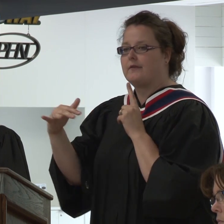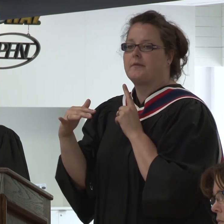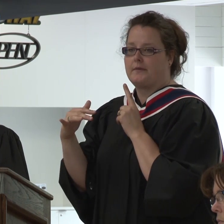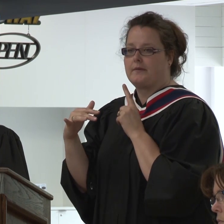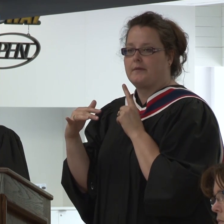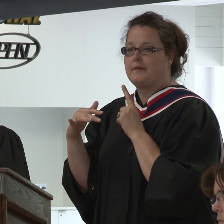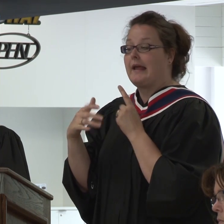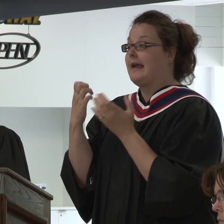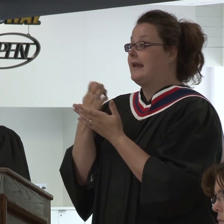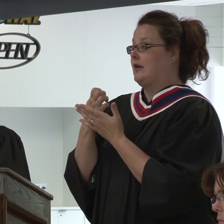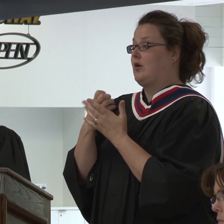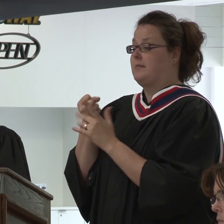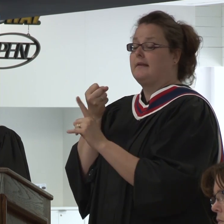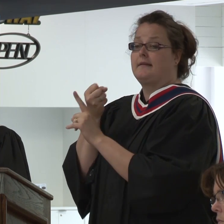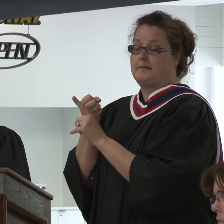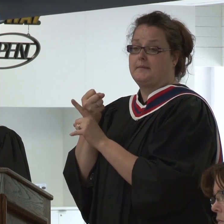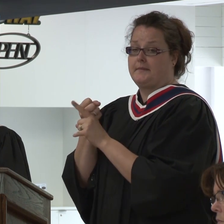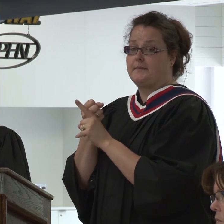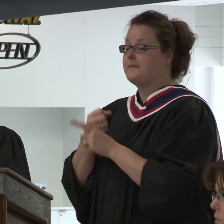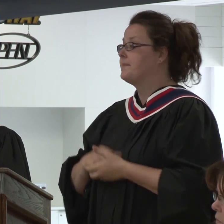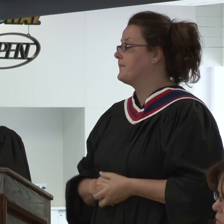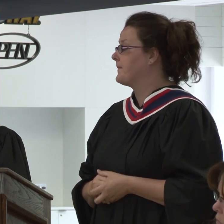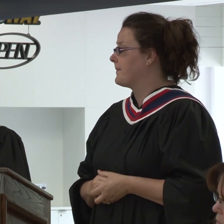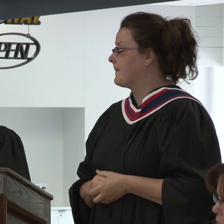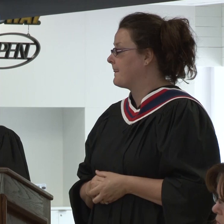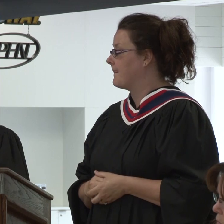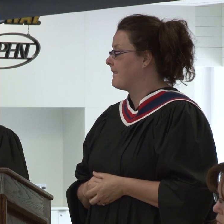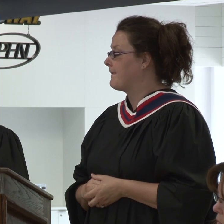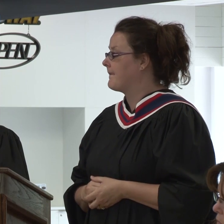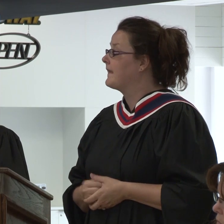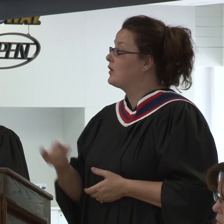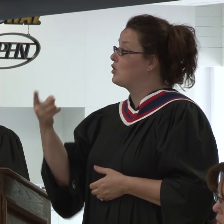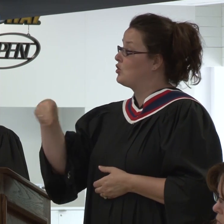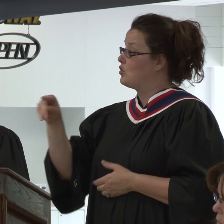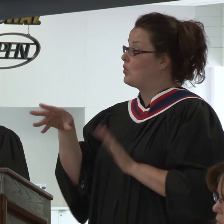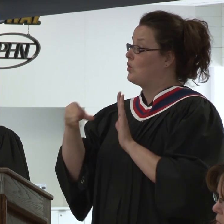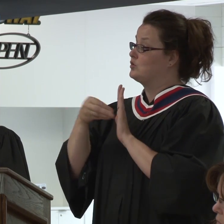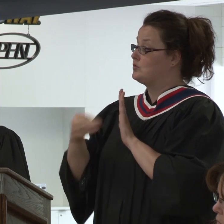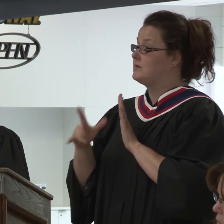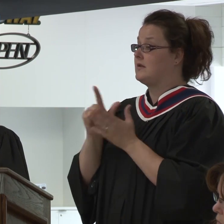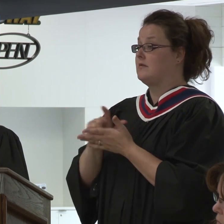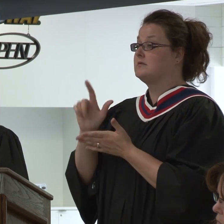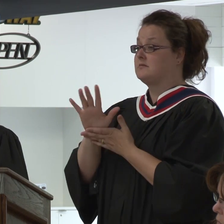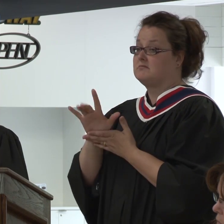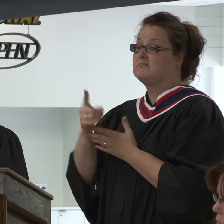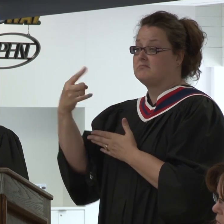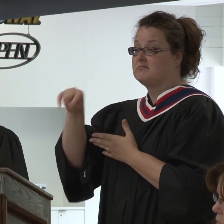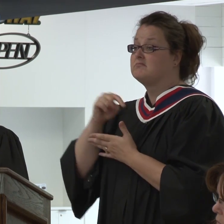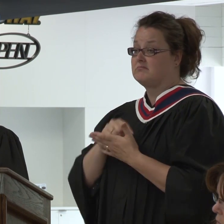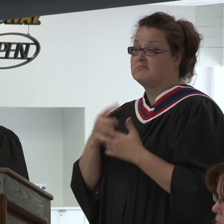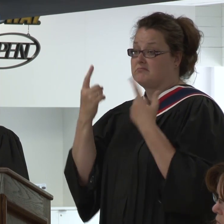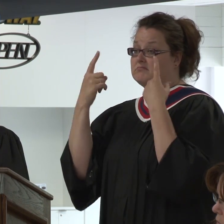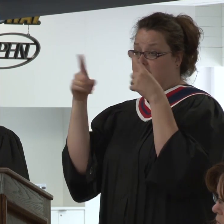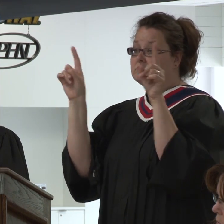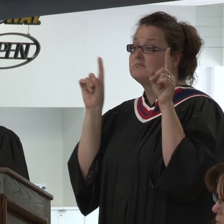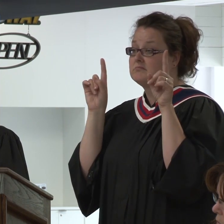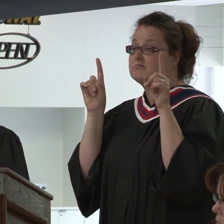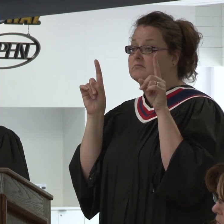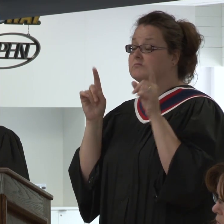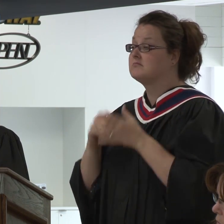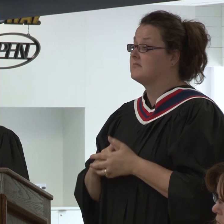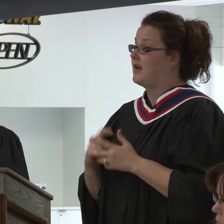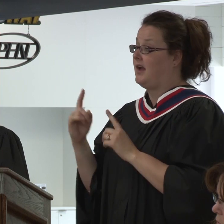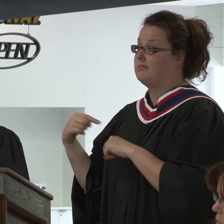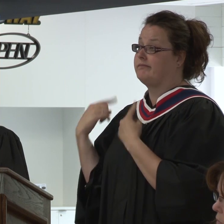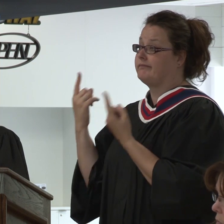and economic impact. And I have to say, you at Loyalist College are very successful and have